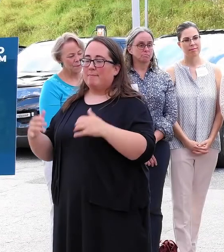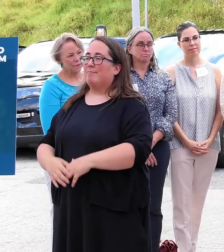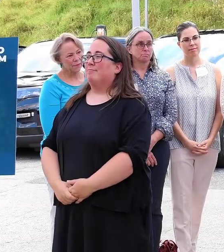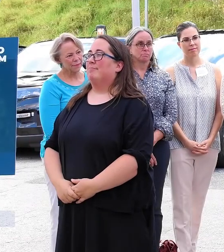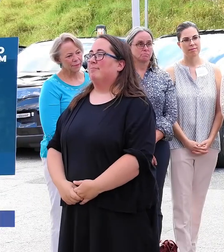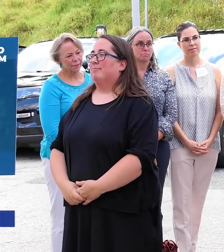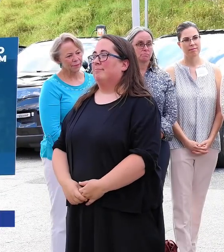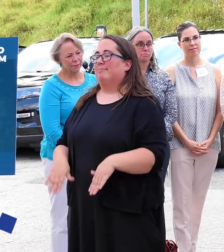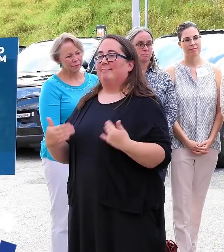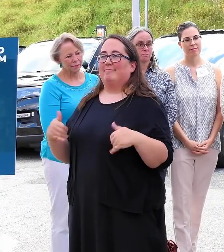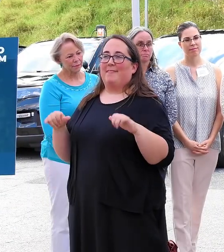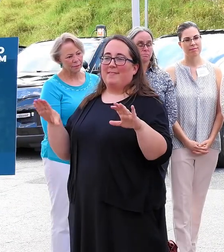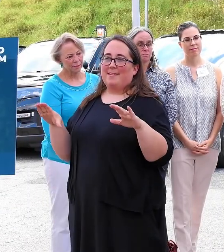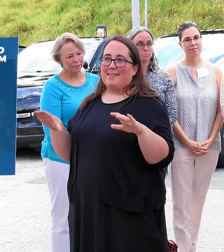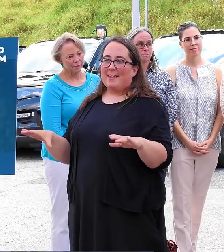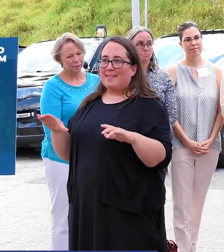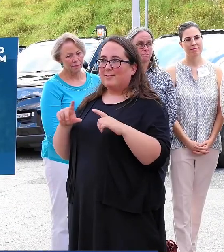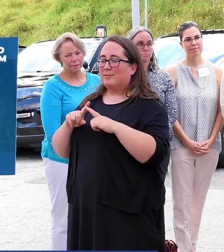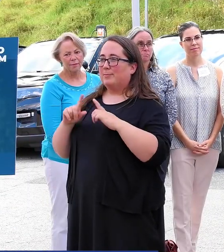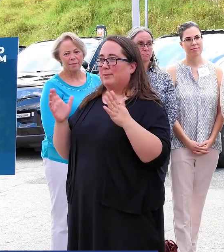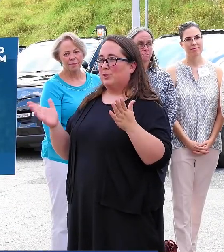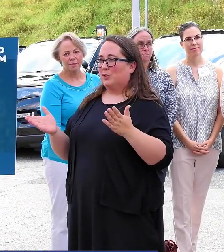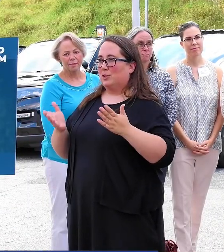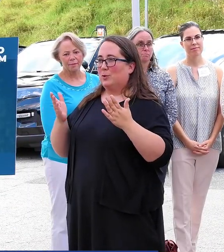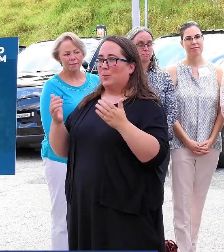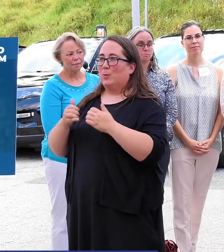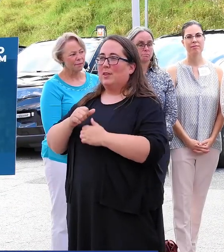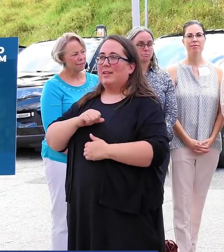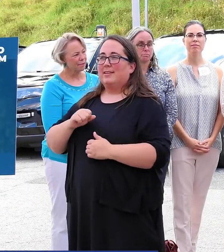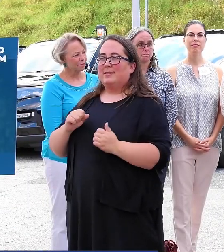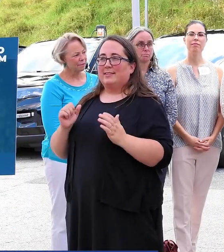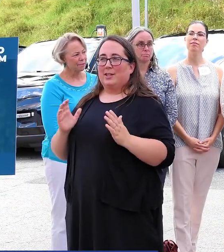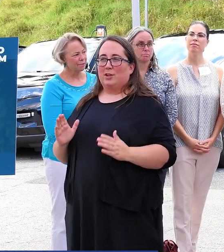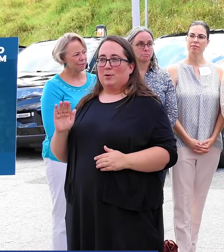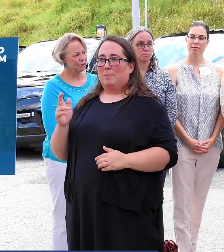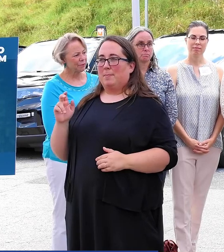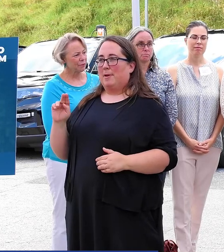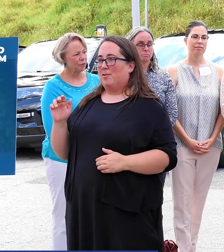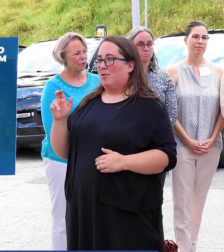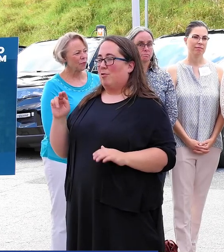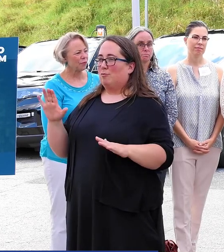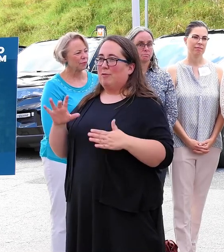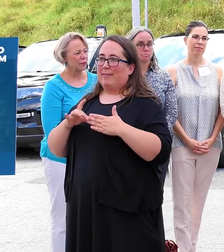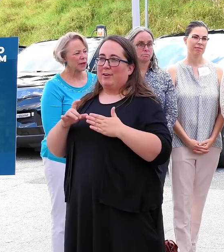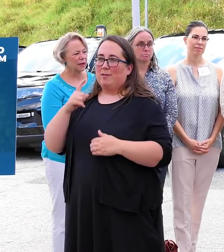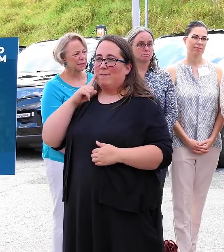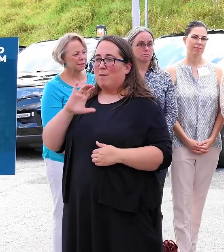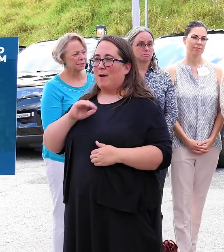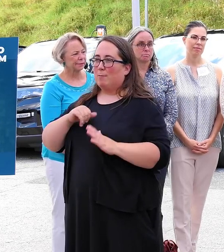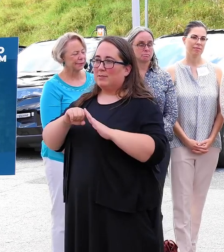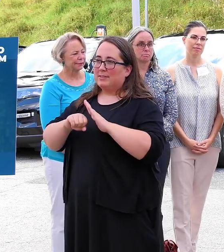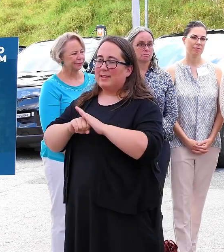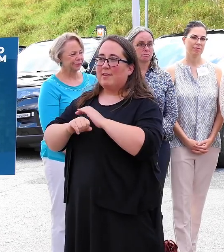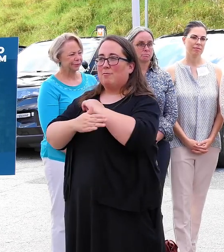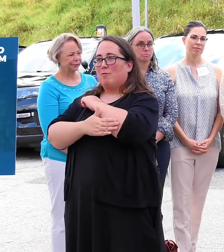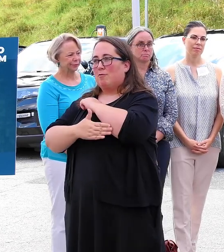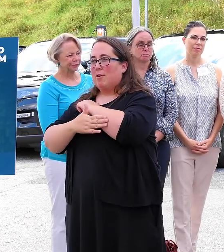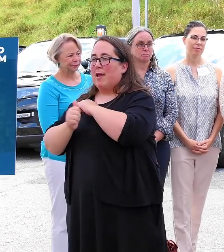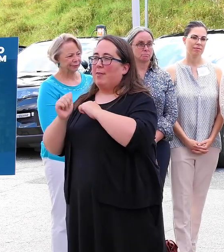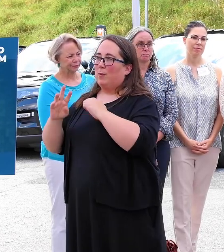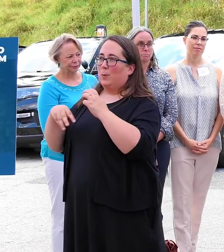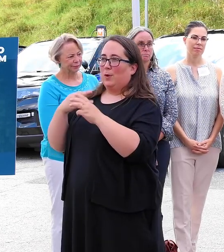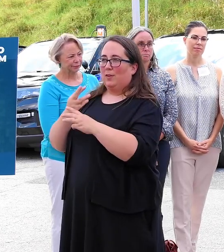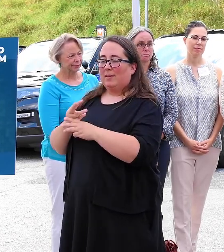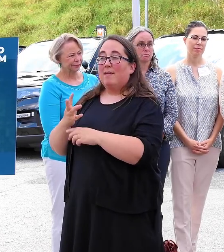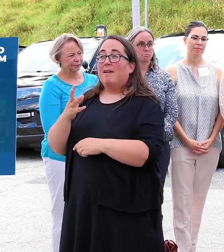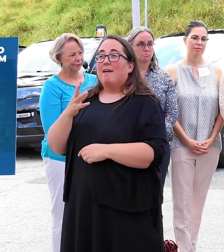It is fantastic to be joined by Senator Ben Cardin, a great leader for our state, our nation, and our world, as